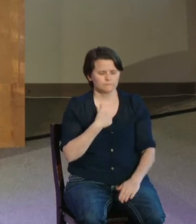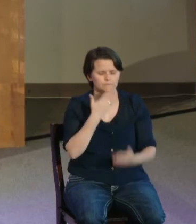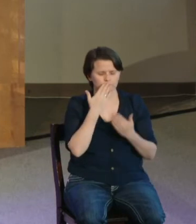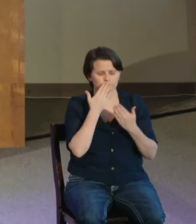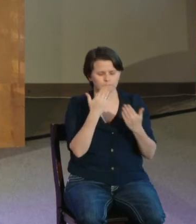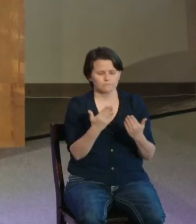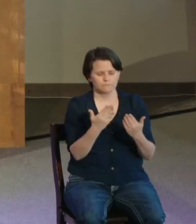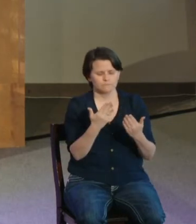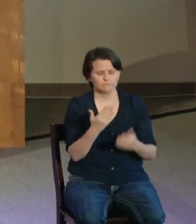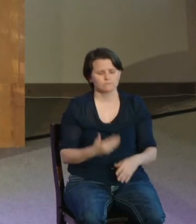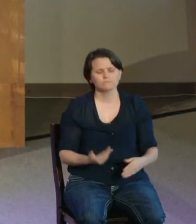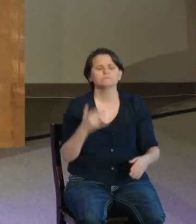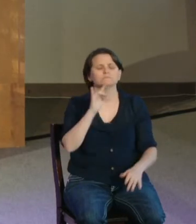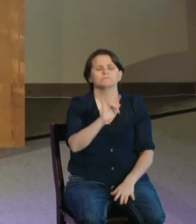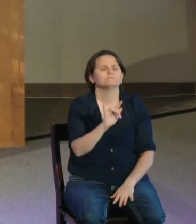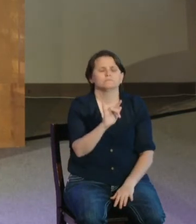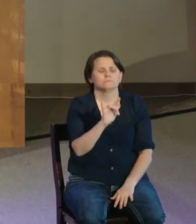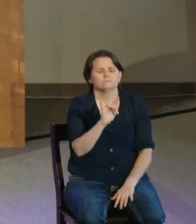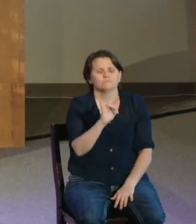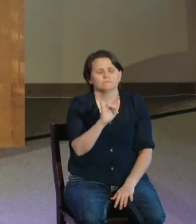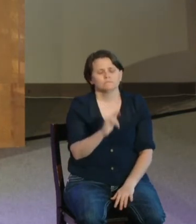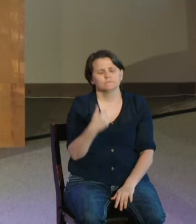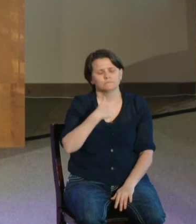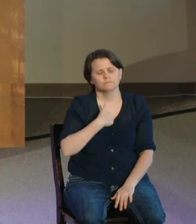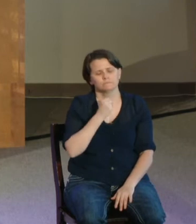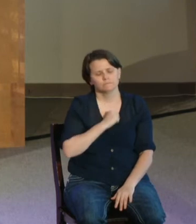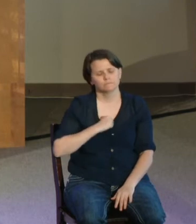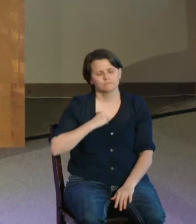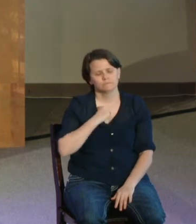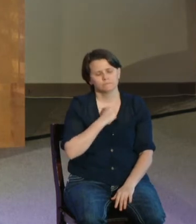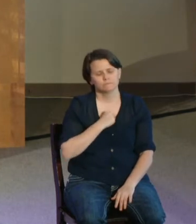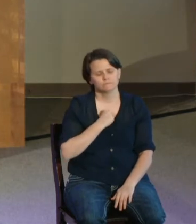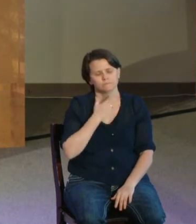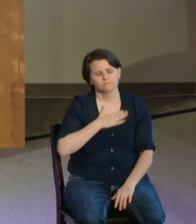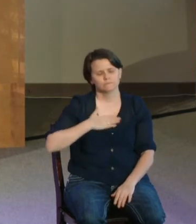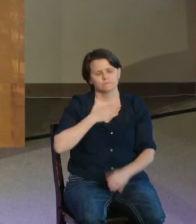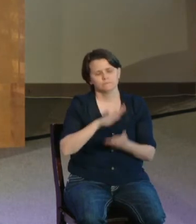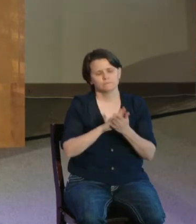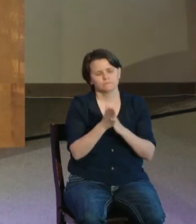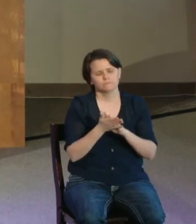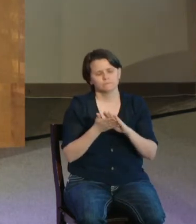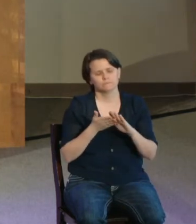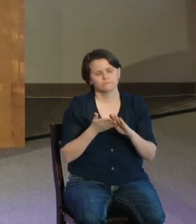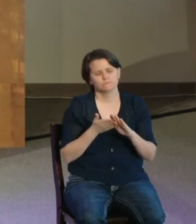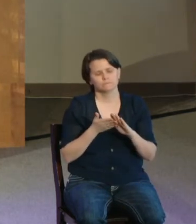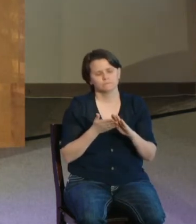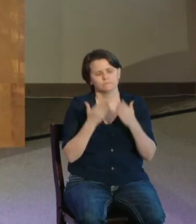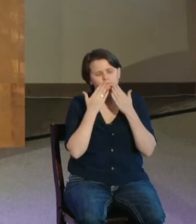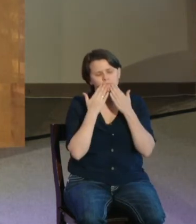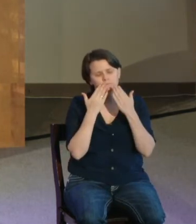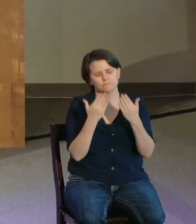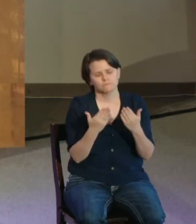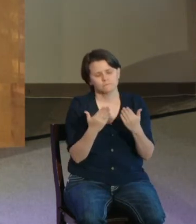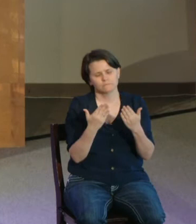you. I love you. I'm sorry. Please forgive me.